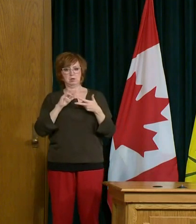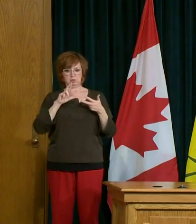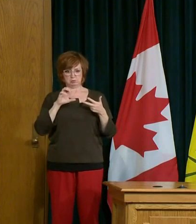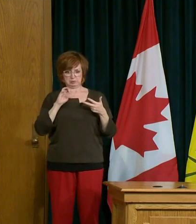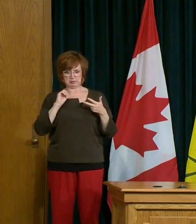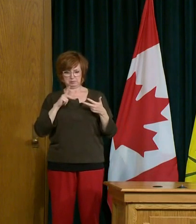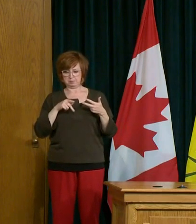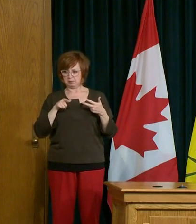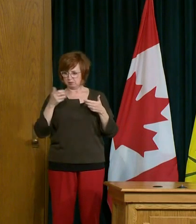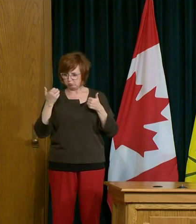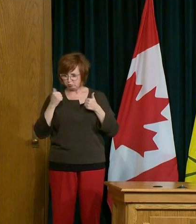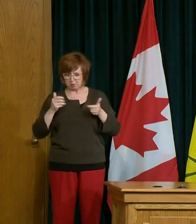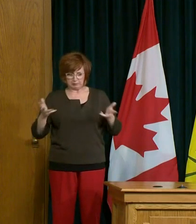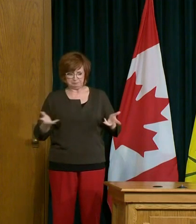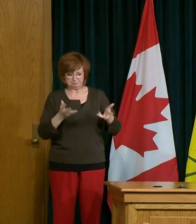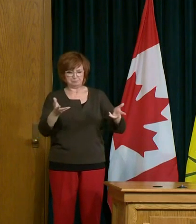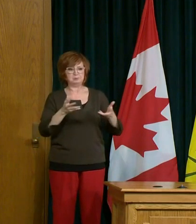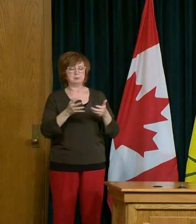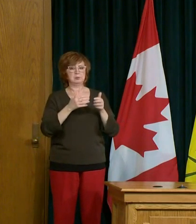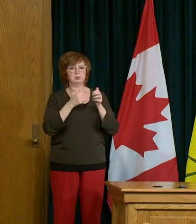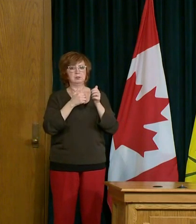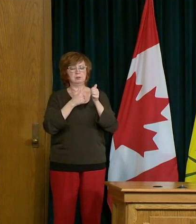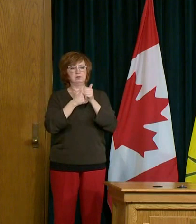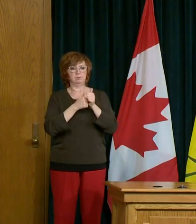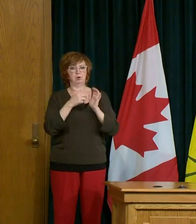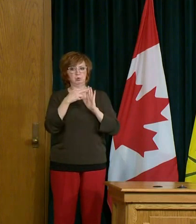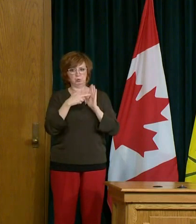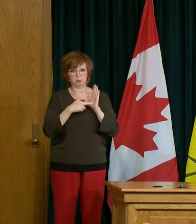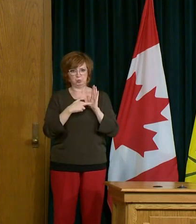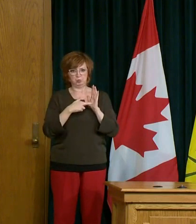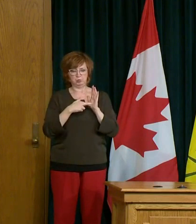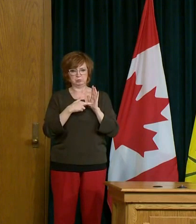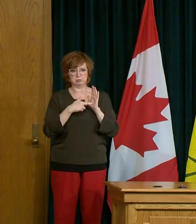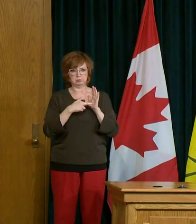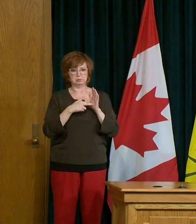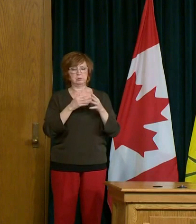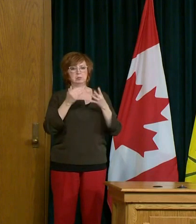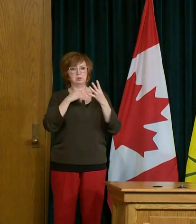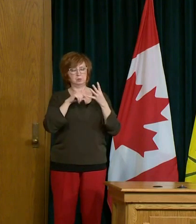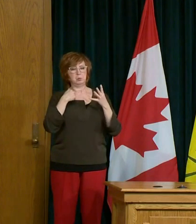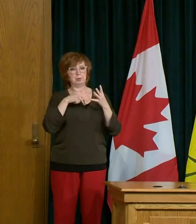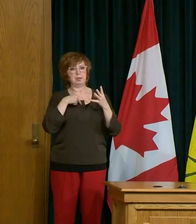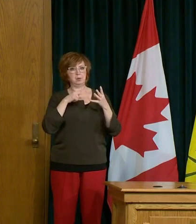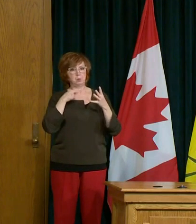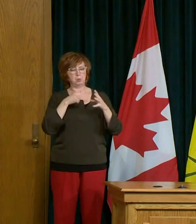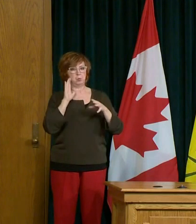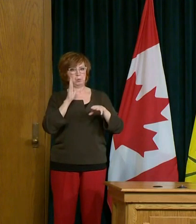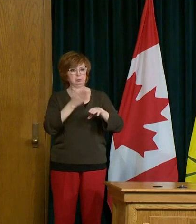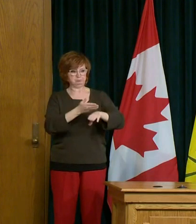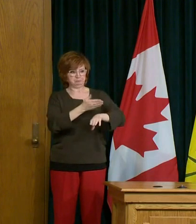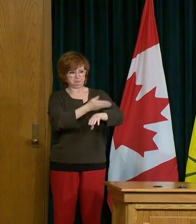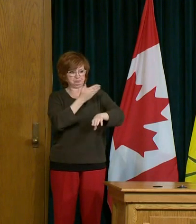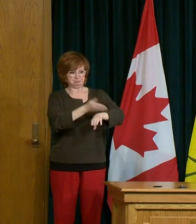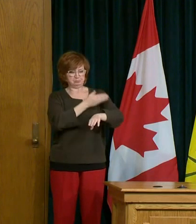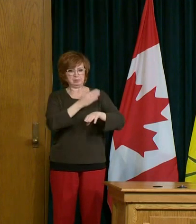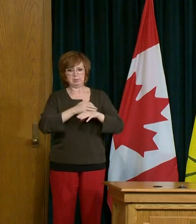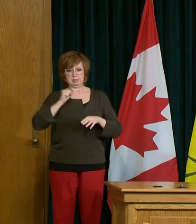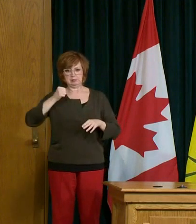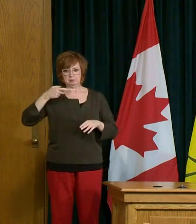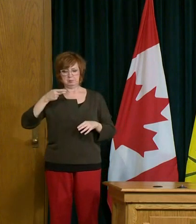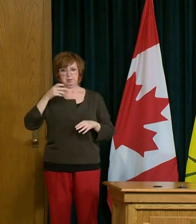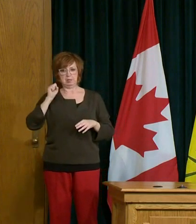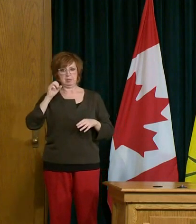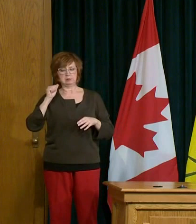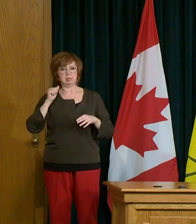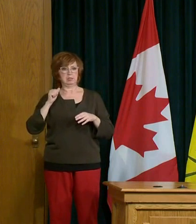are doing the best that they can to enforce that, and we will continue to ramp up as we need to as part of the SBSA in regards to resourcing